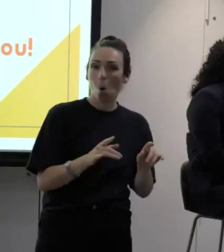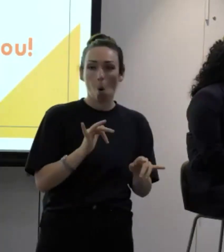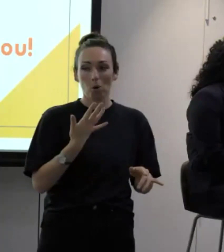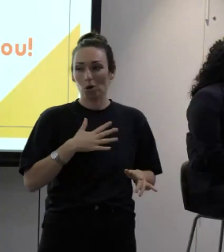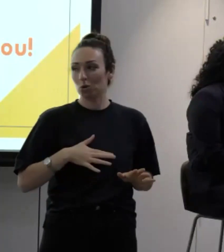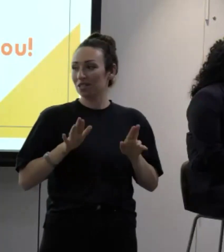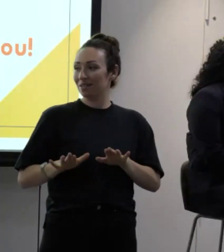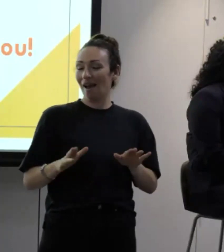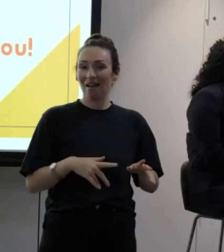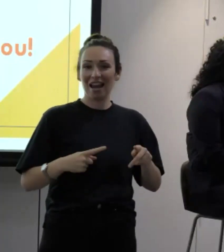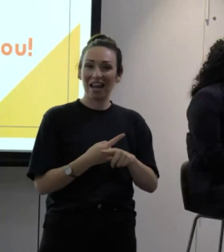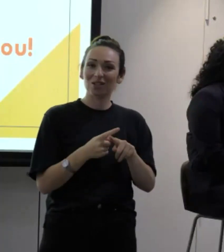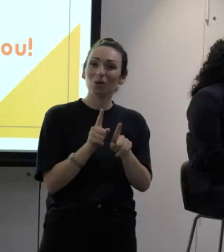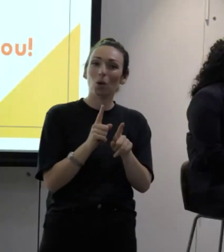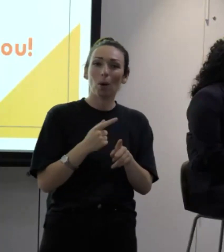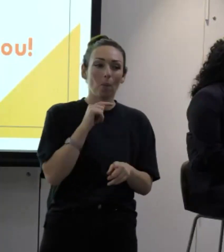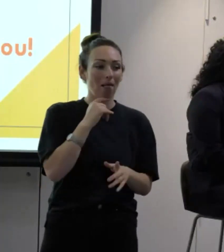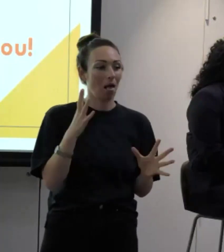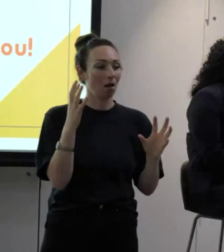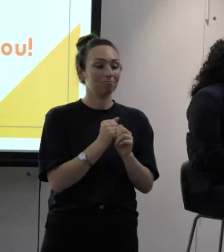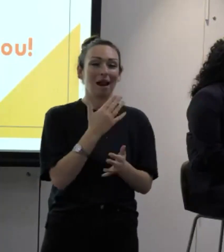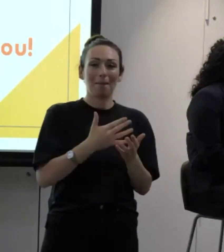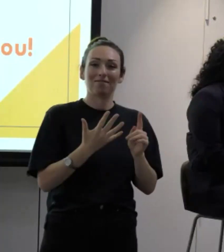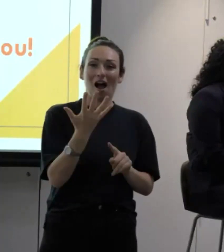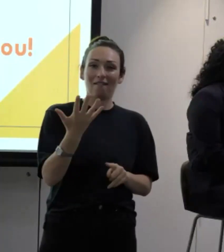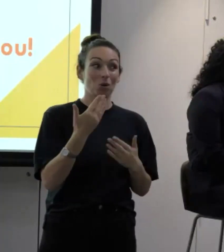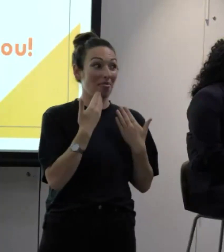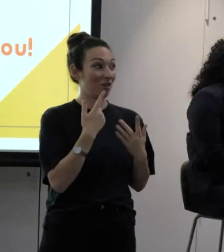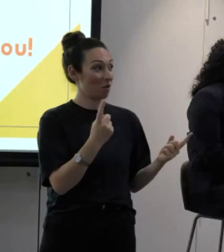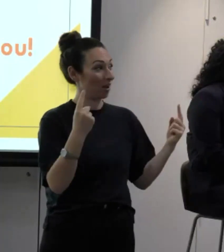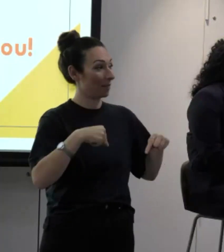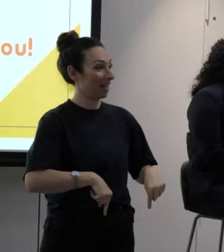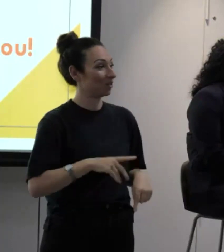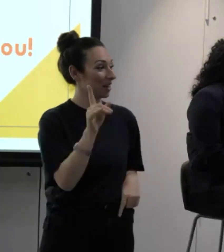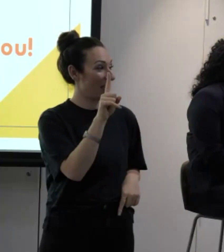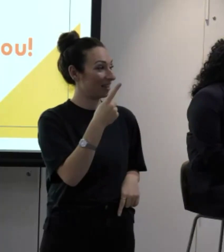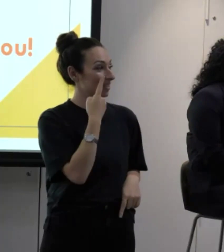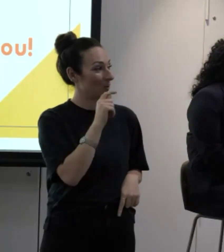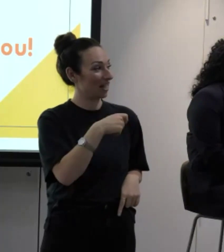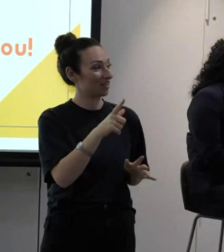We'll be wrapping up at 5:30. Okay, so thank you all for coming today, and we'll see you next time.